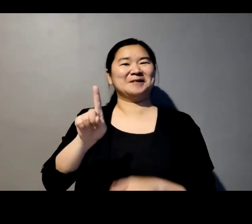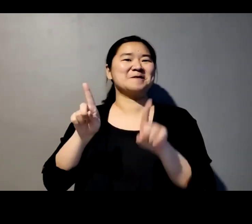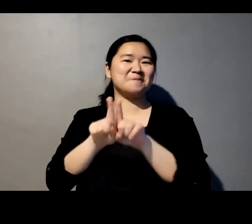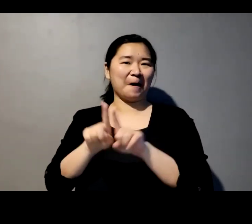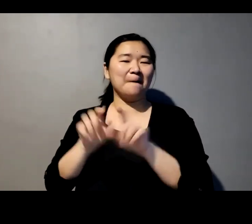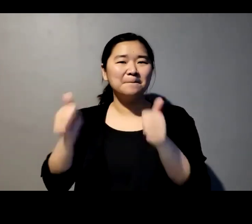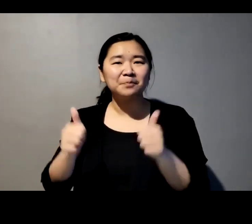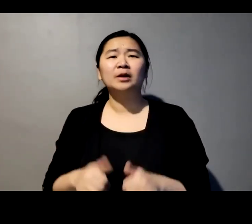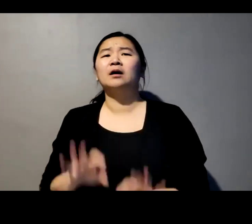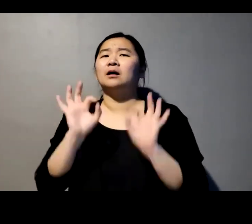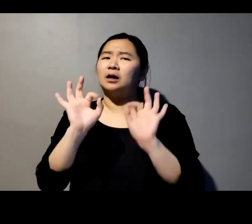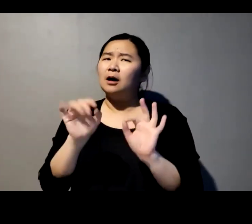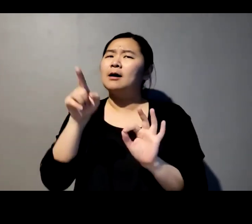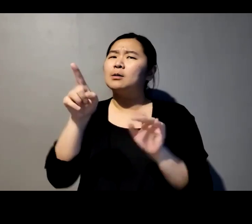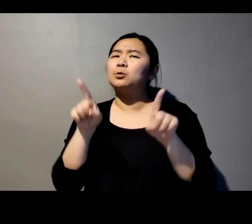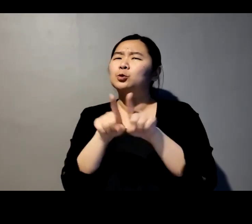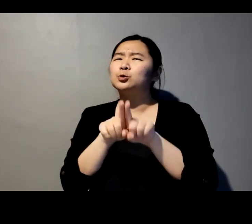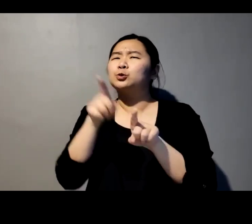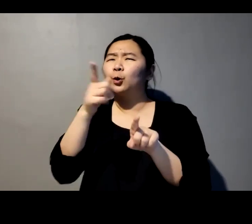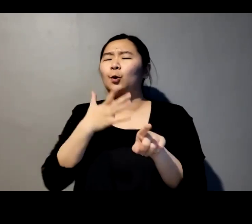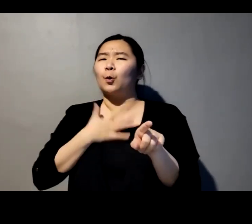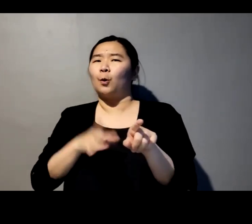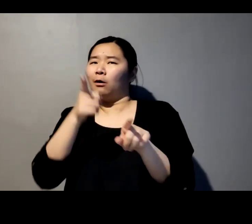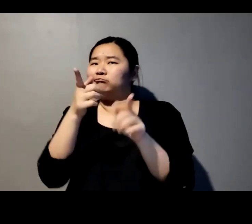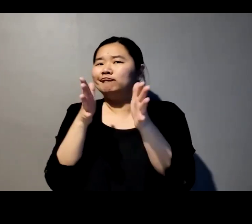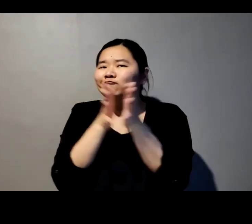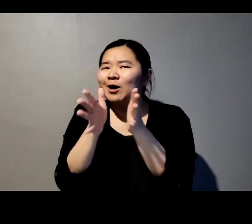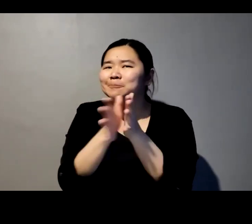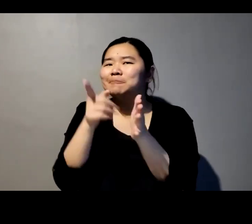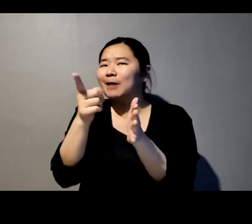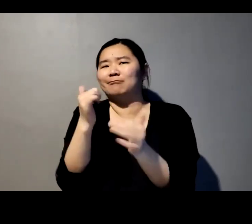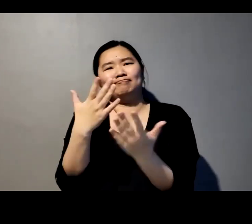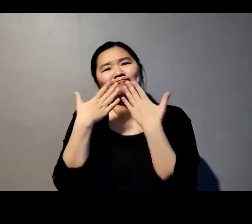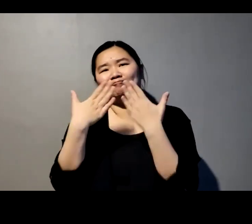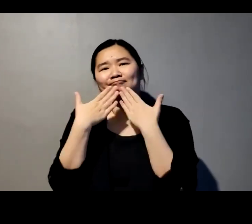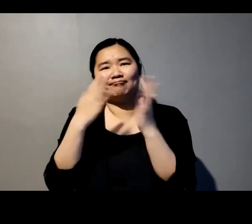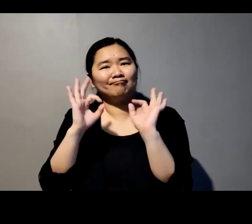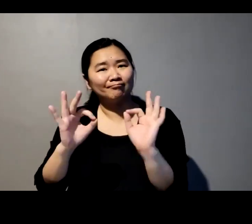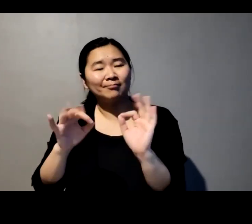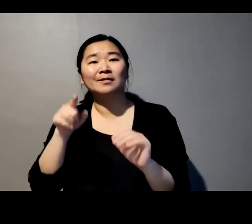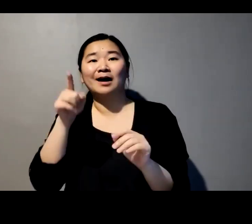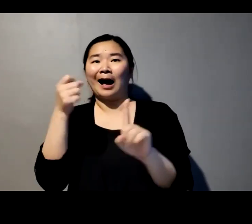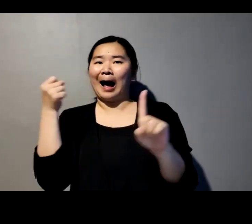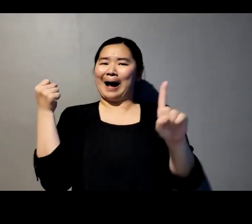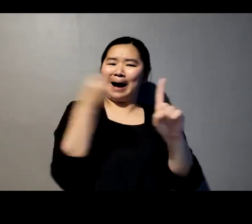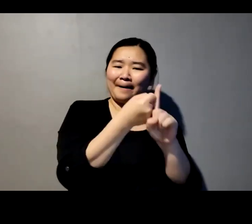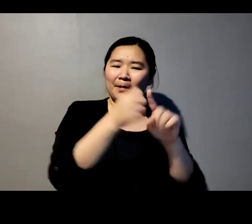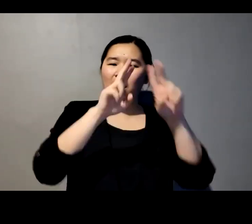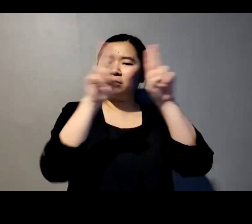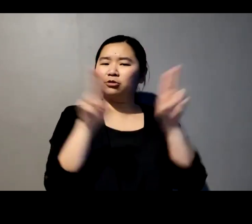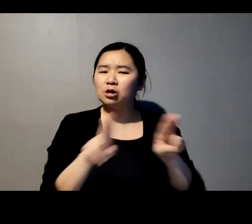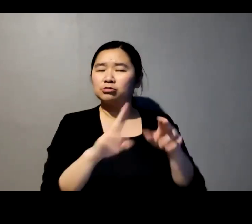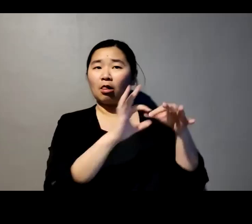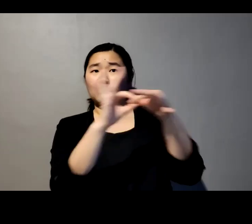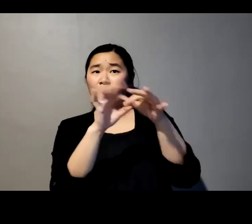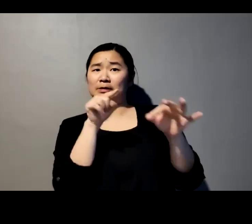push on the rights of persons with disabilities after you had this intervention. But also, I think the sharings that were